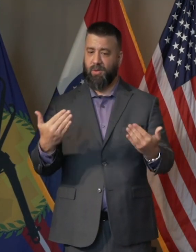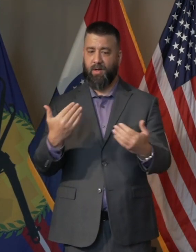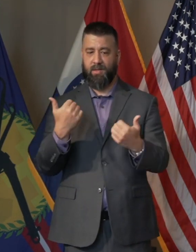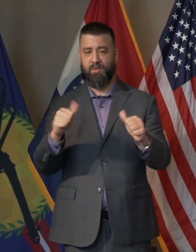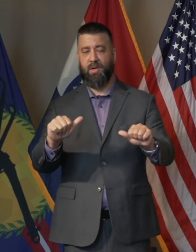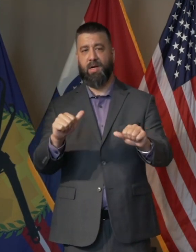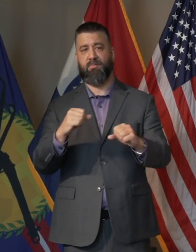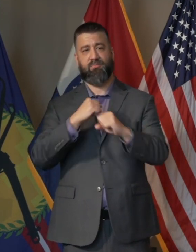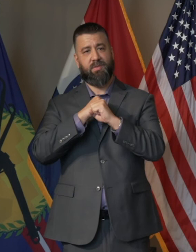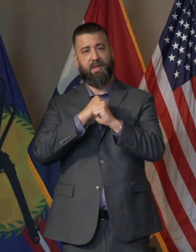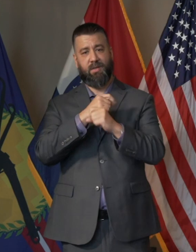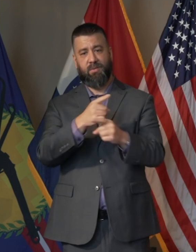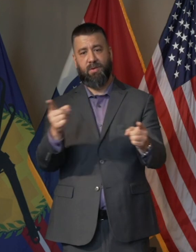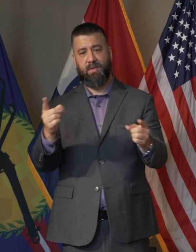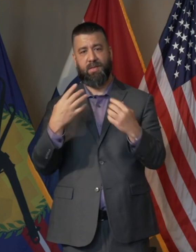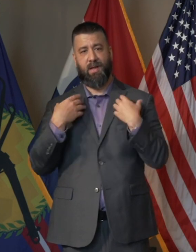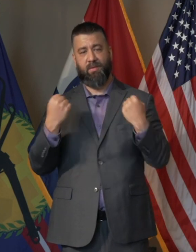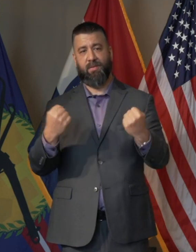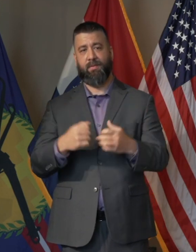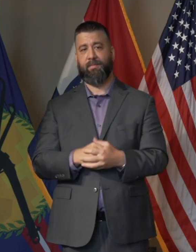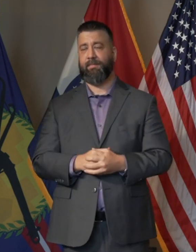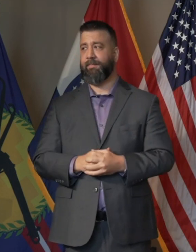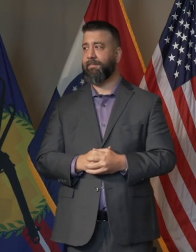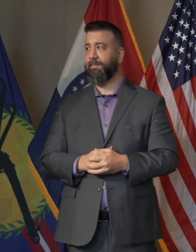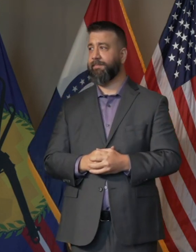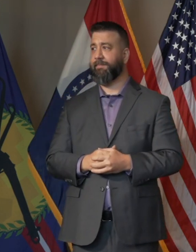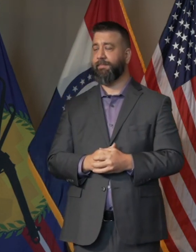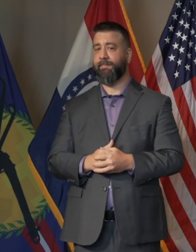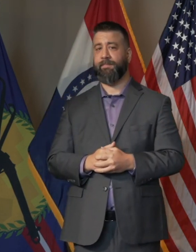health and welfare of everyone in St. Louis County.